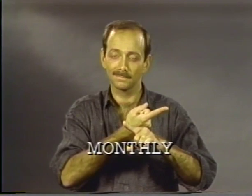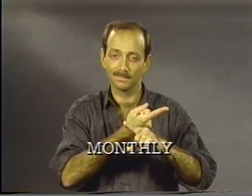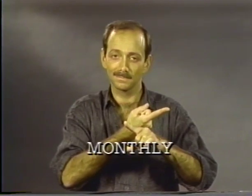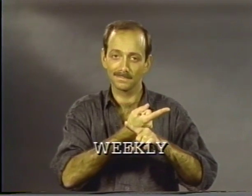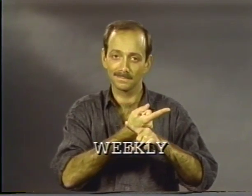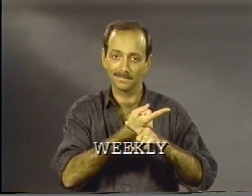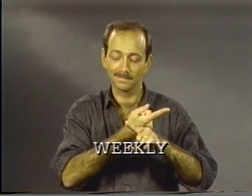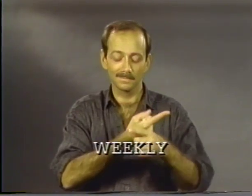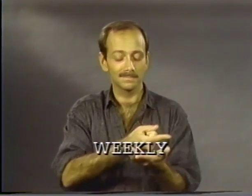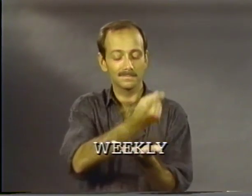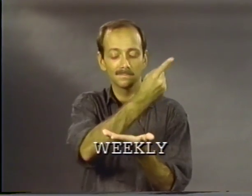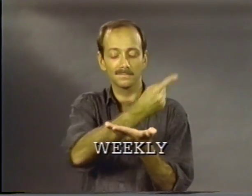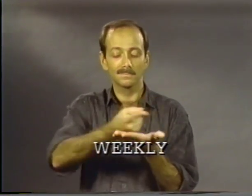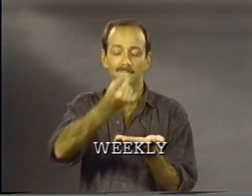Repeat week for weekly.